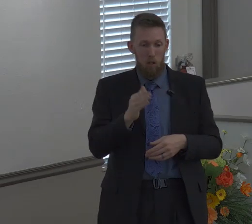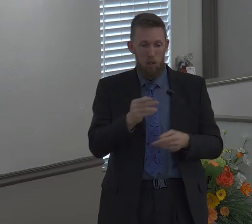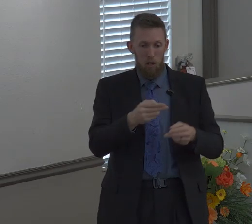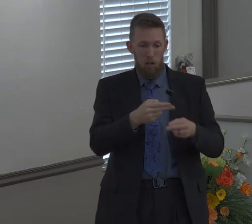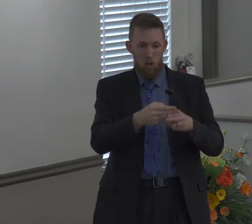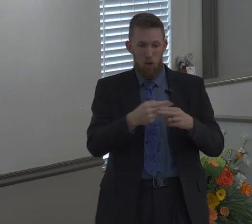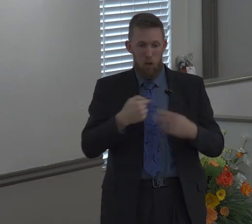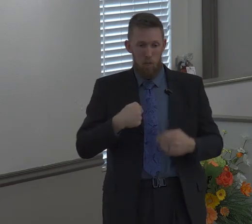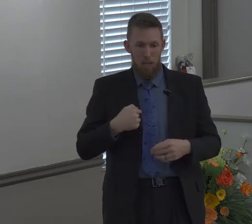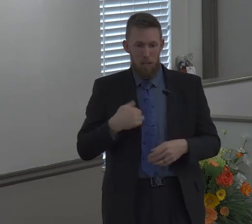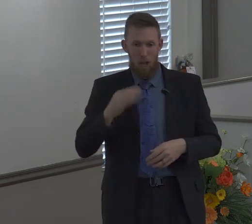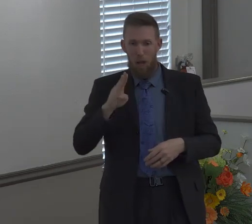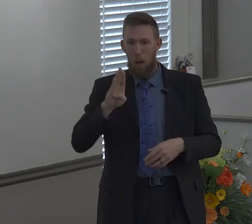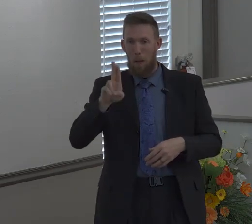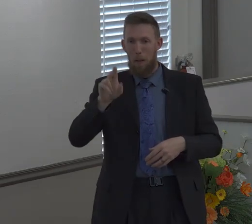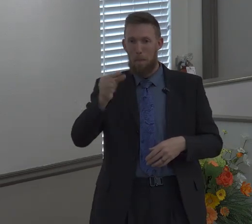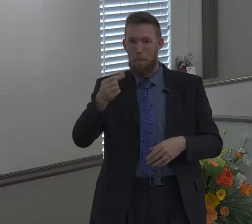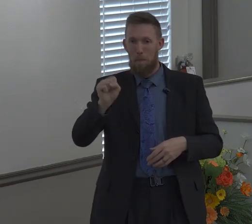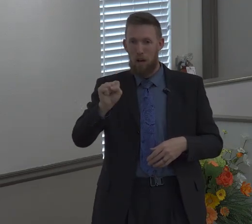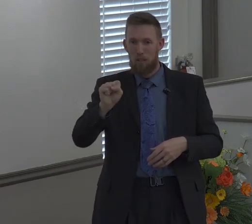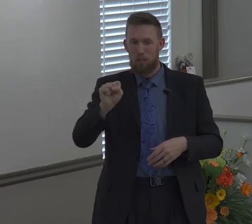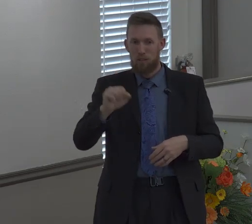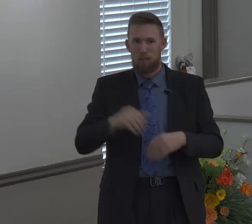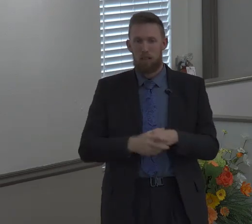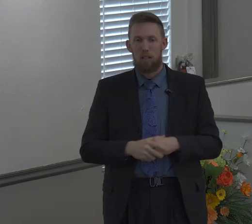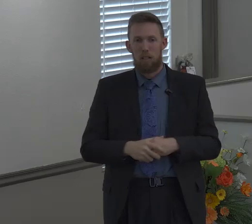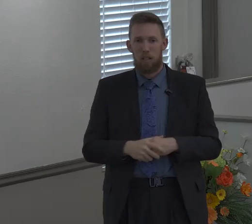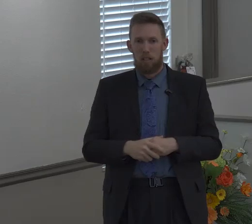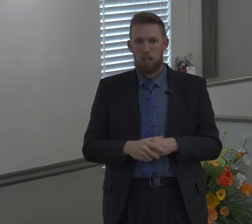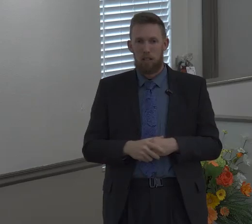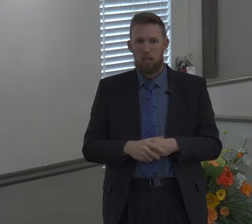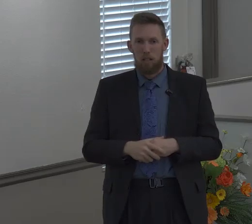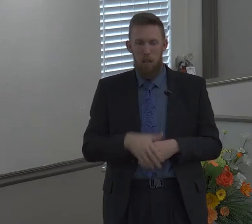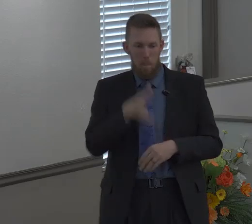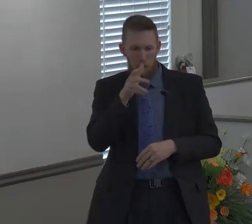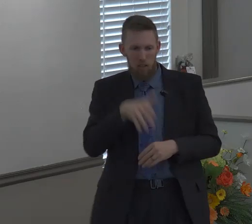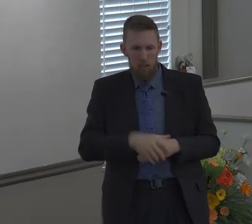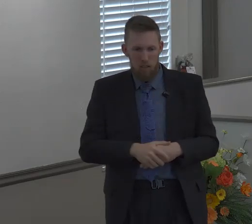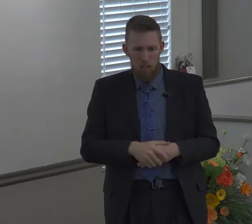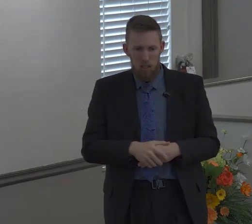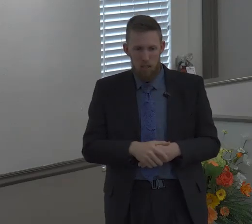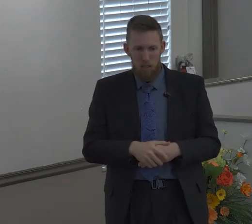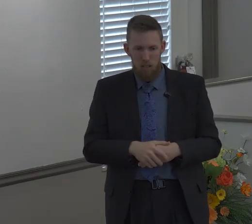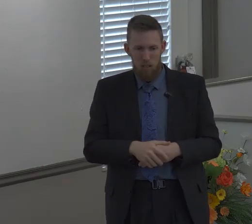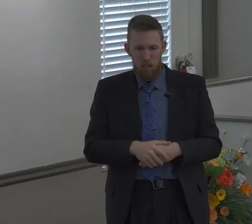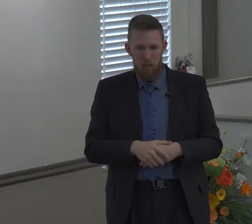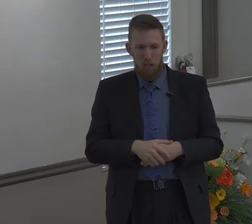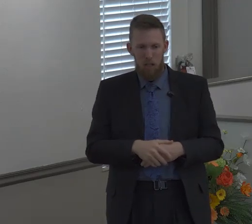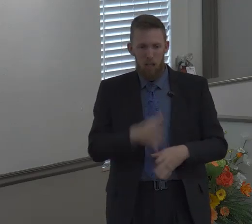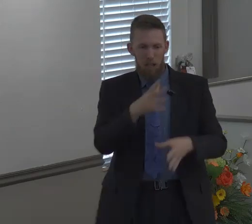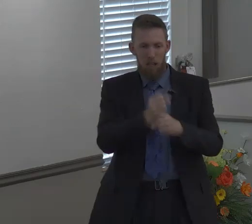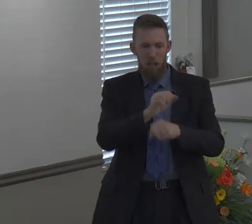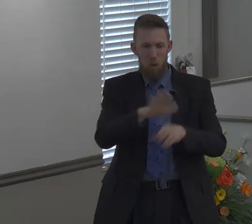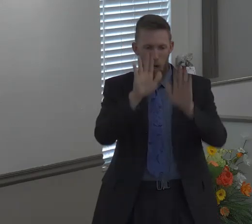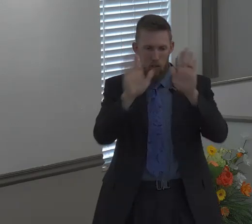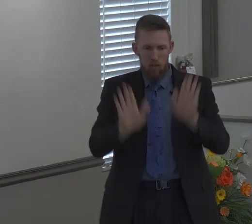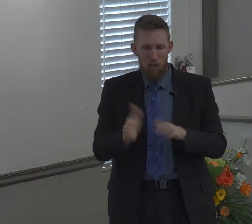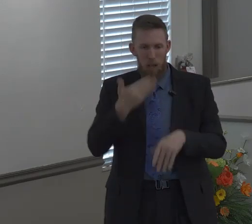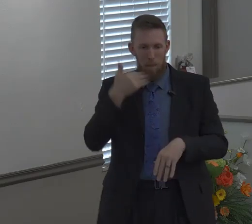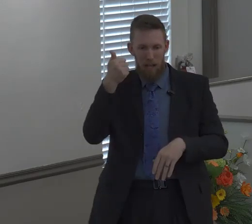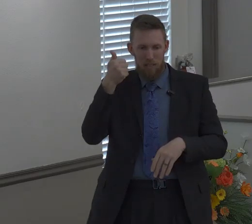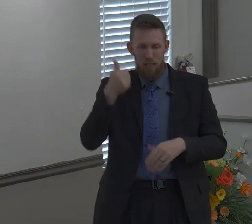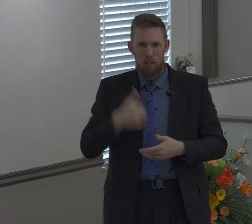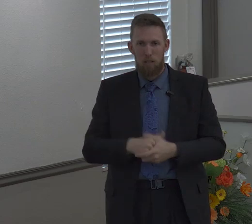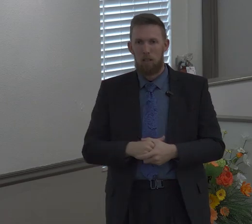called me Bugs. Don't you dare call me Bugs. He called me Bugs. Bugs, get out your Sunday